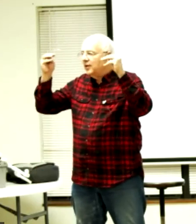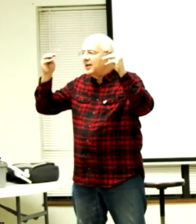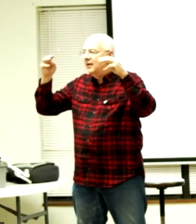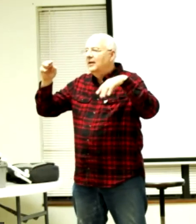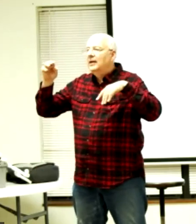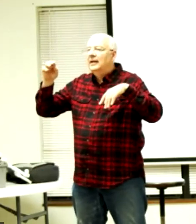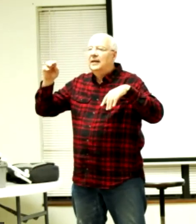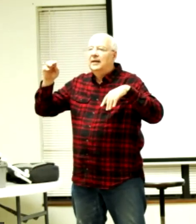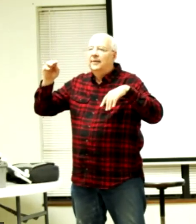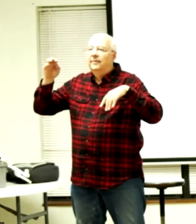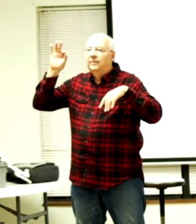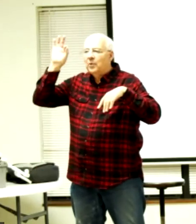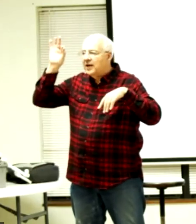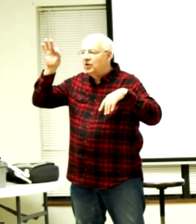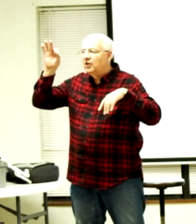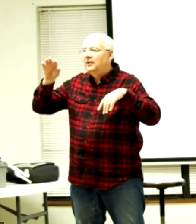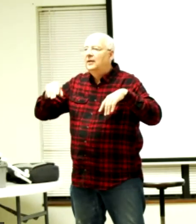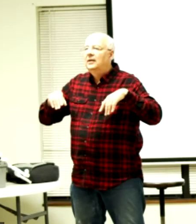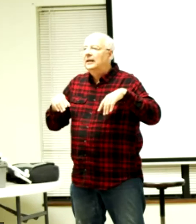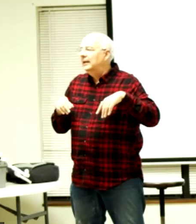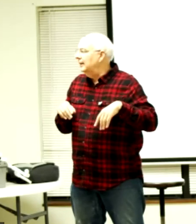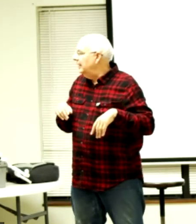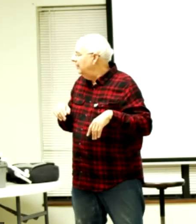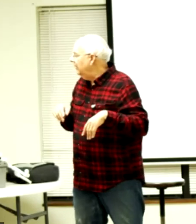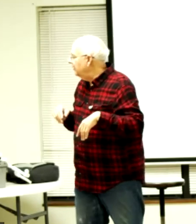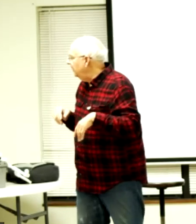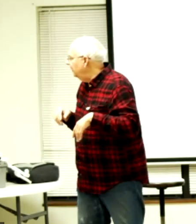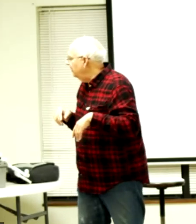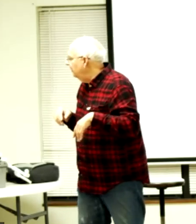ministry, preach. What else do we do? I do